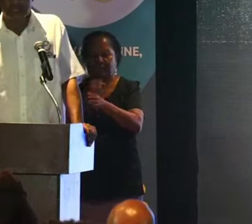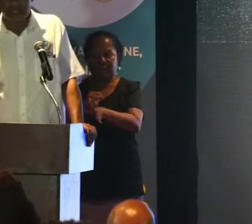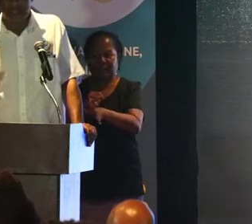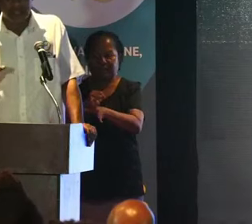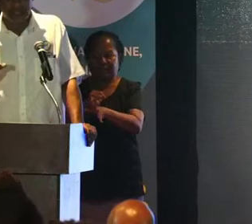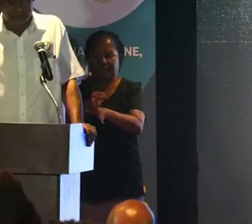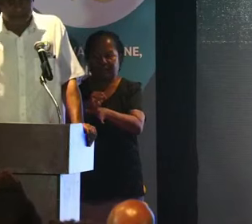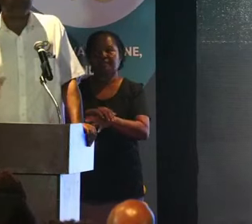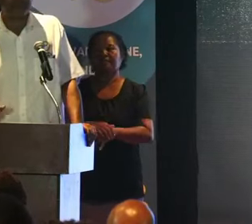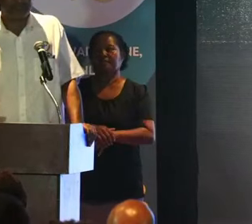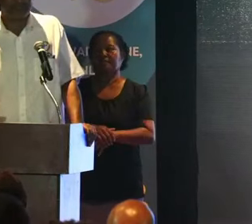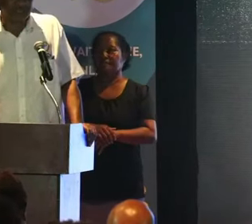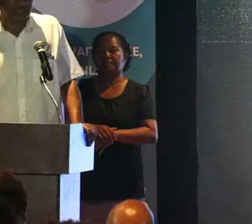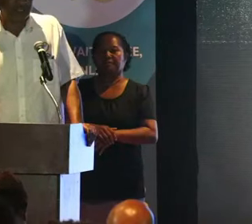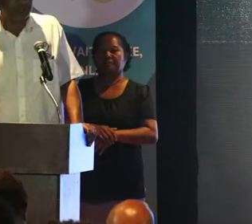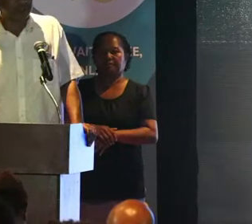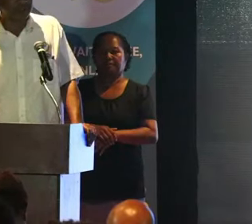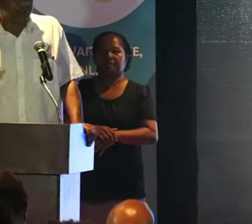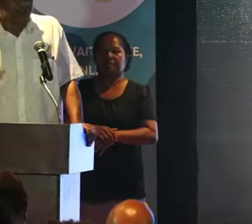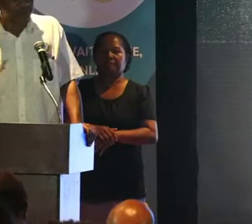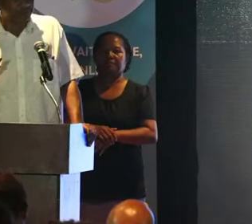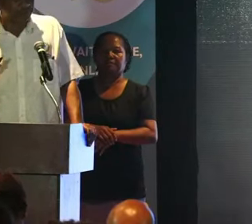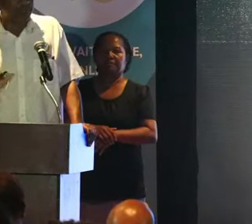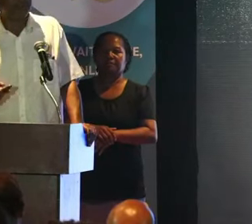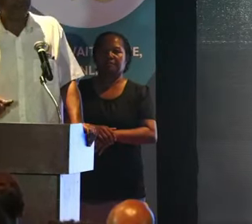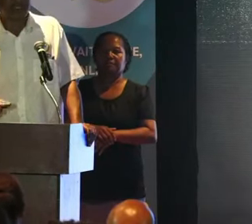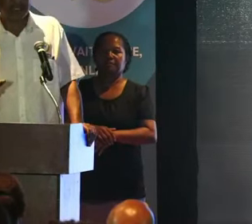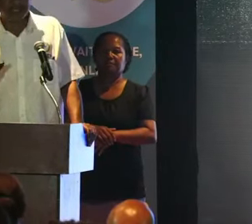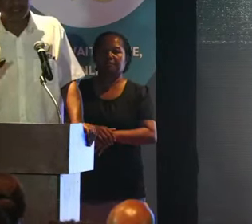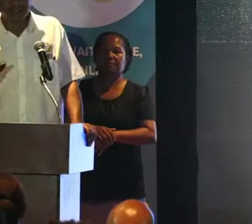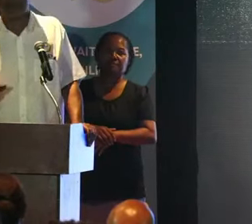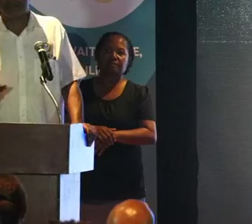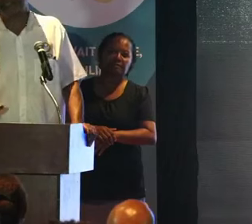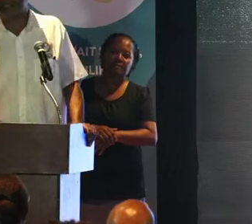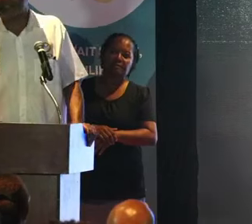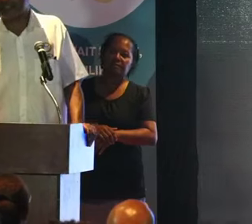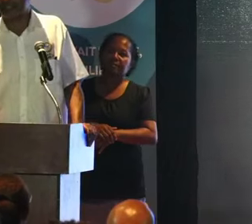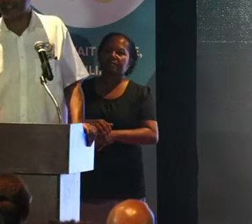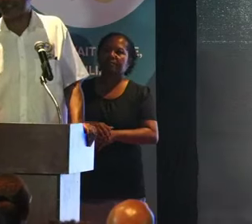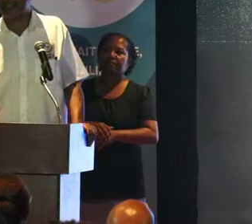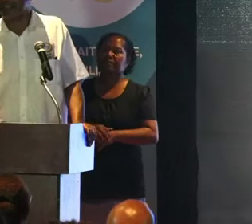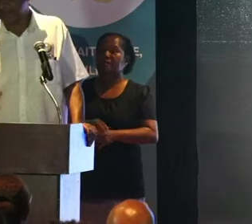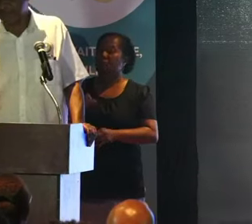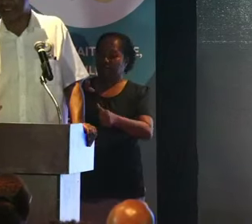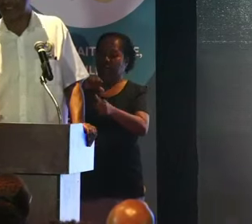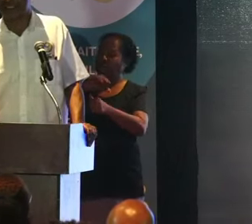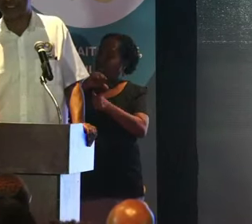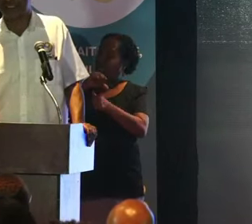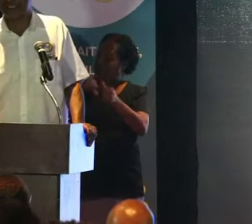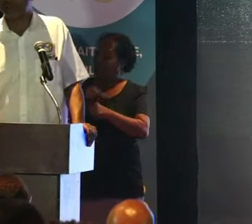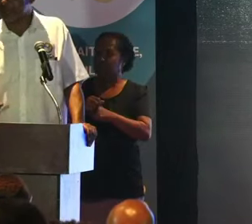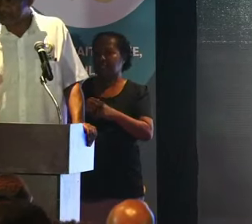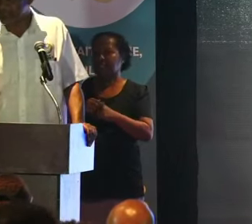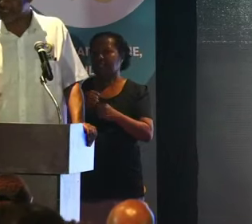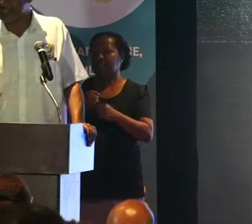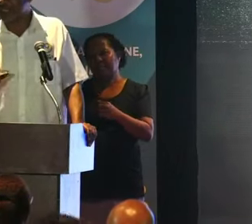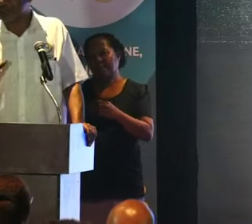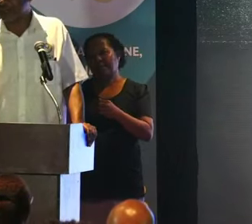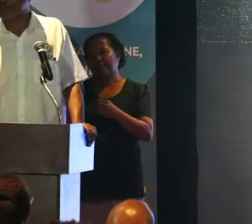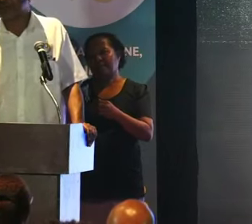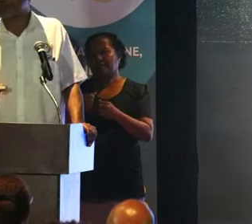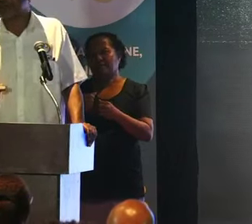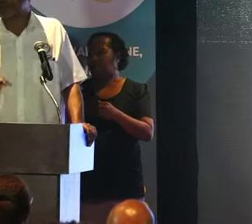It is not profit-oriented. So by the mere fact that it's not profit-oriented, it's not a business. Businesses,